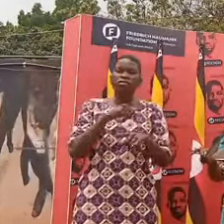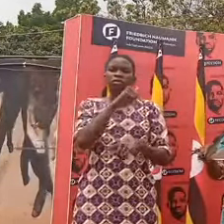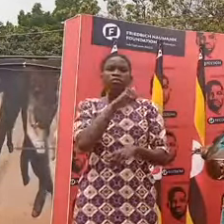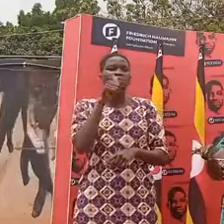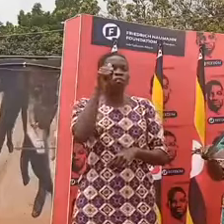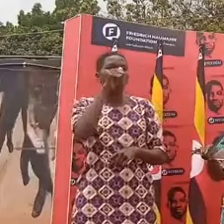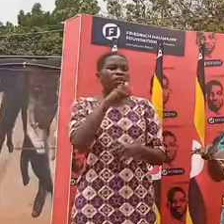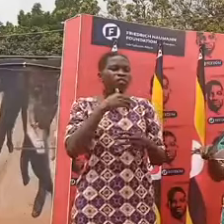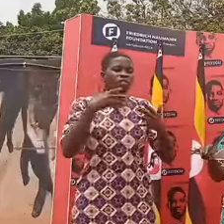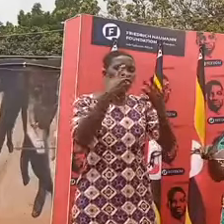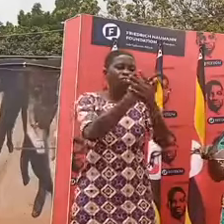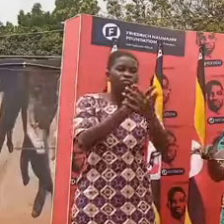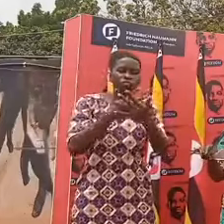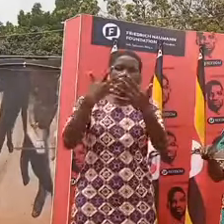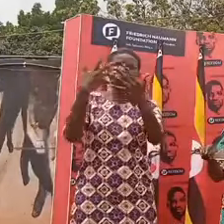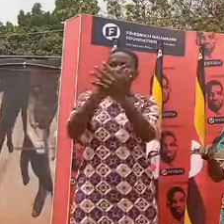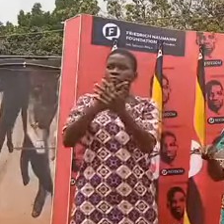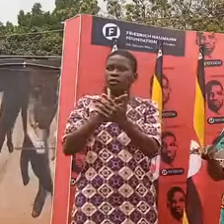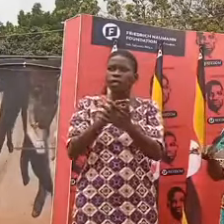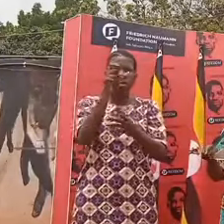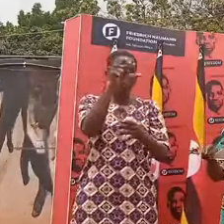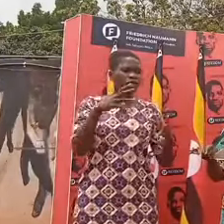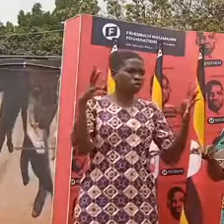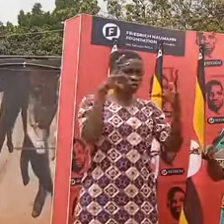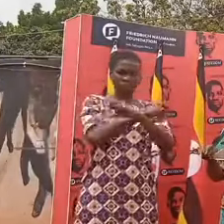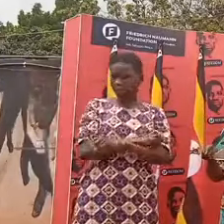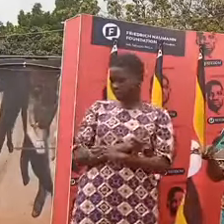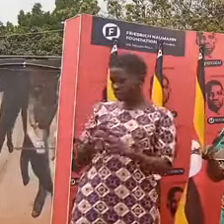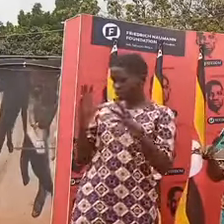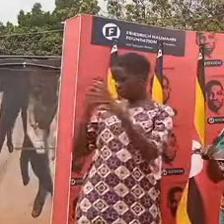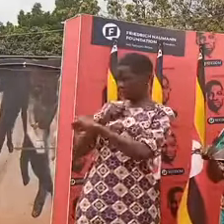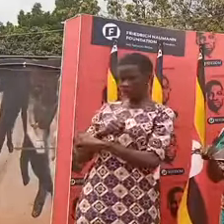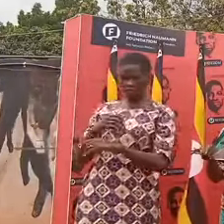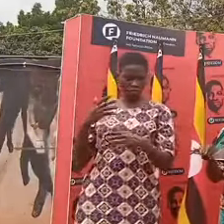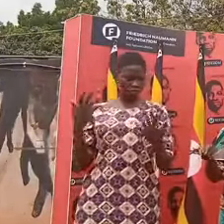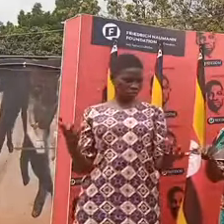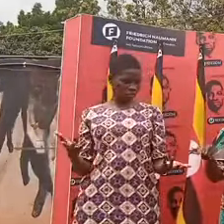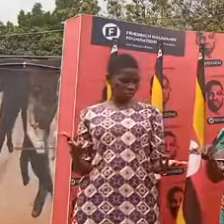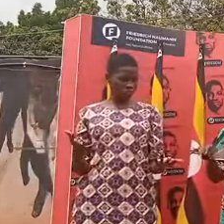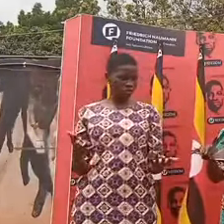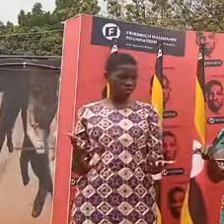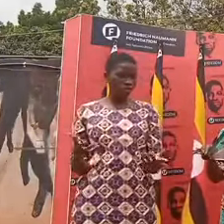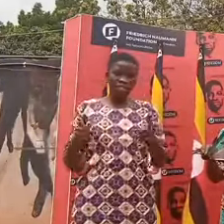The arrests, the inhuman, cruel, degrading